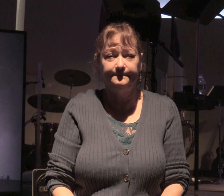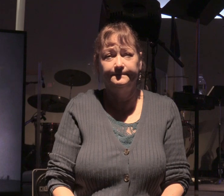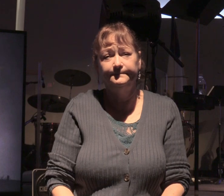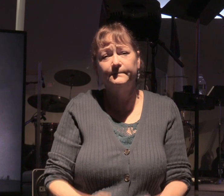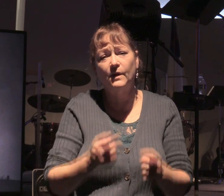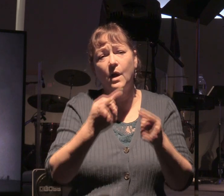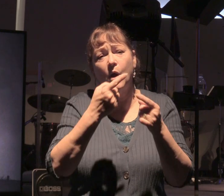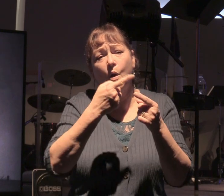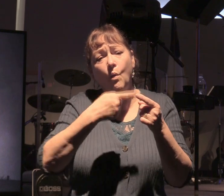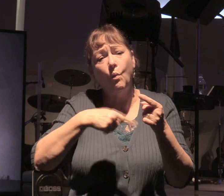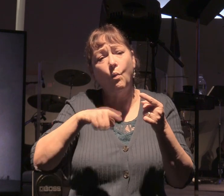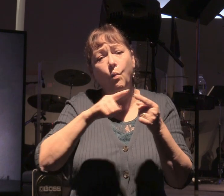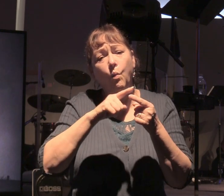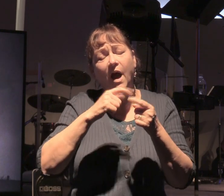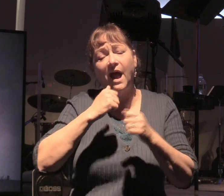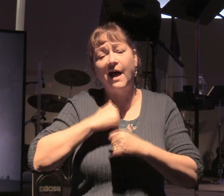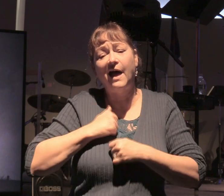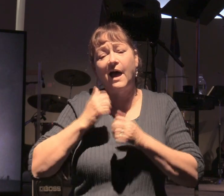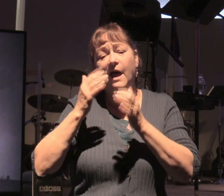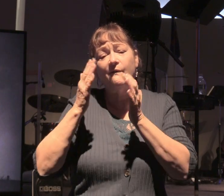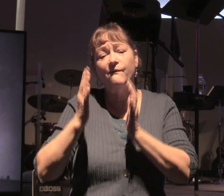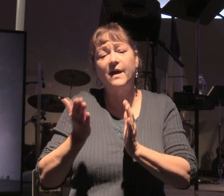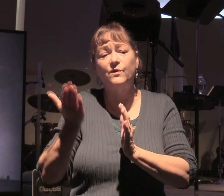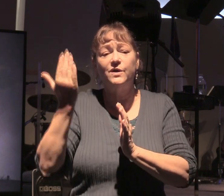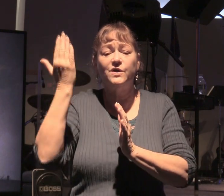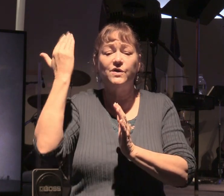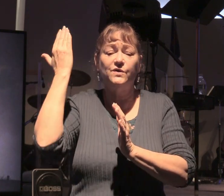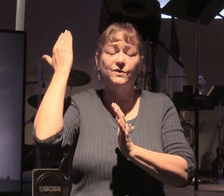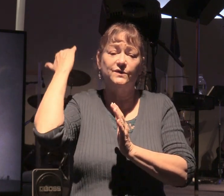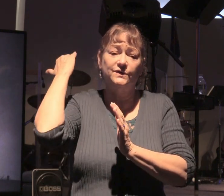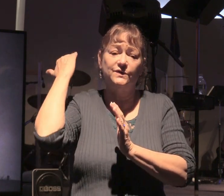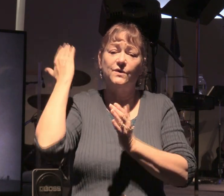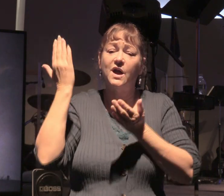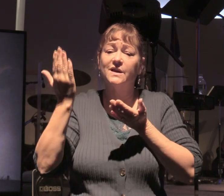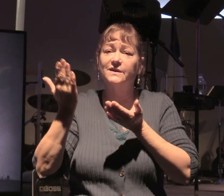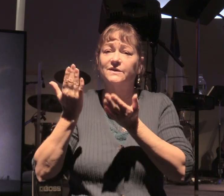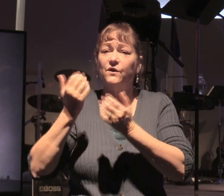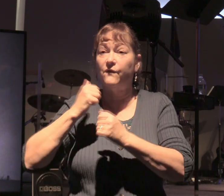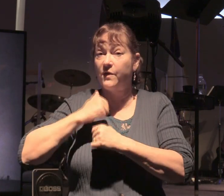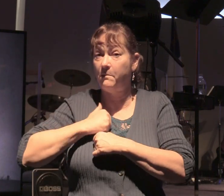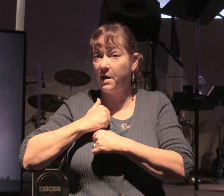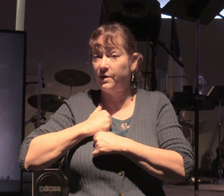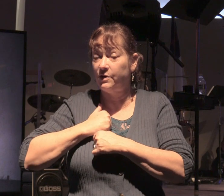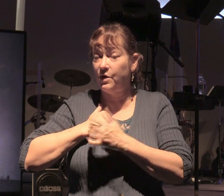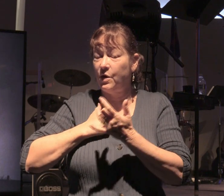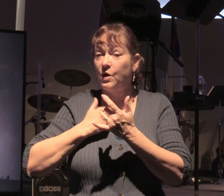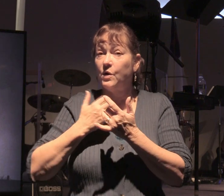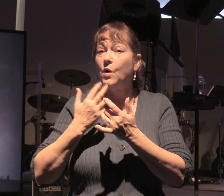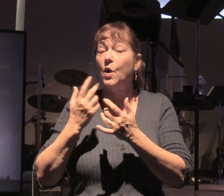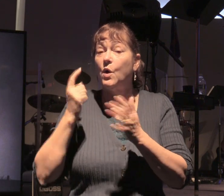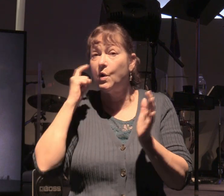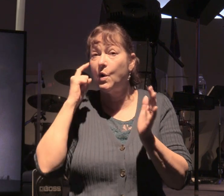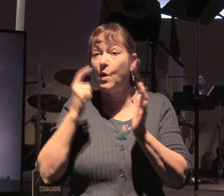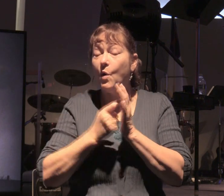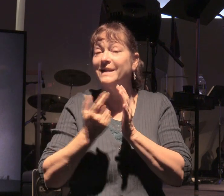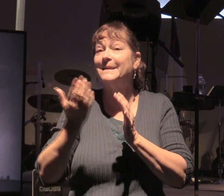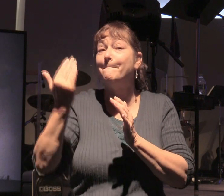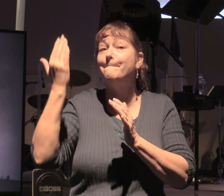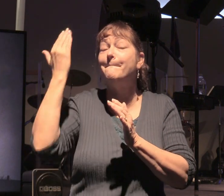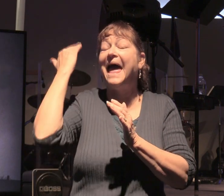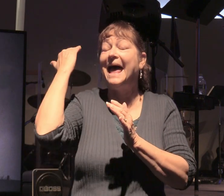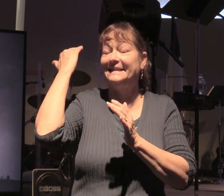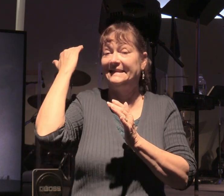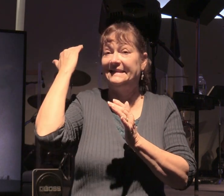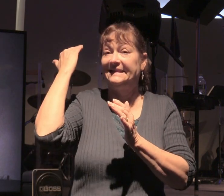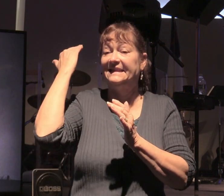While a veteran used to serve in the military, notice past tense, he or